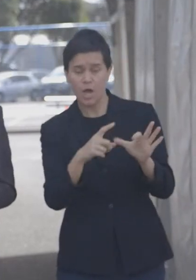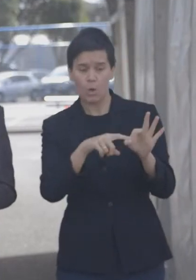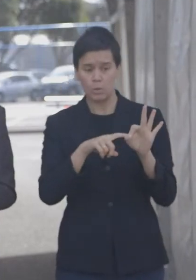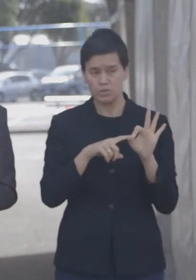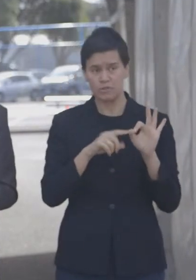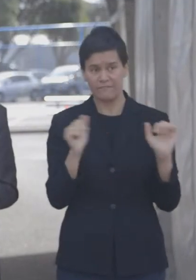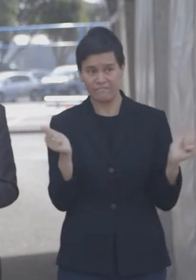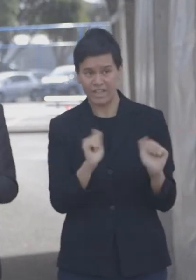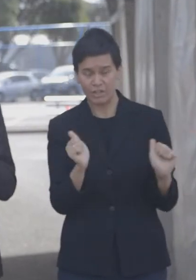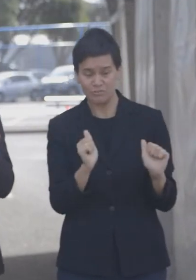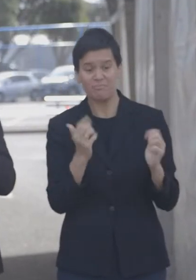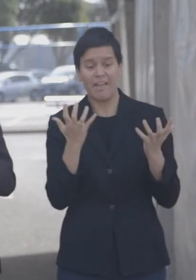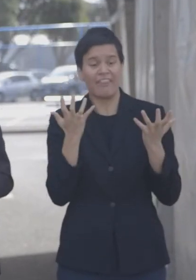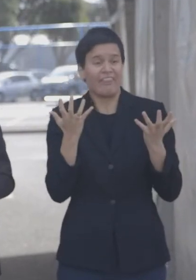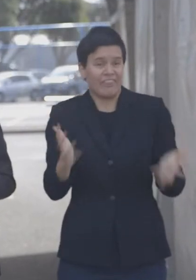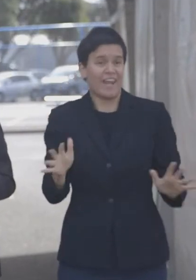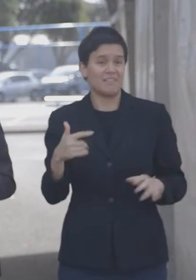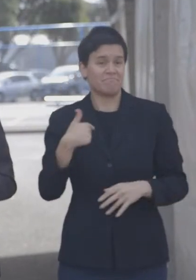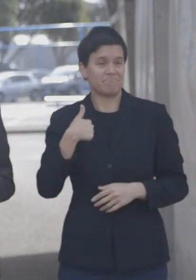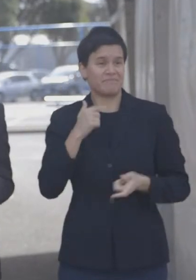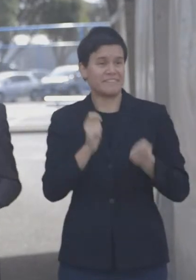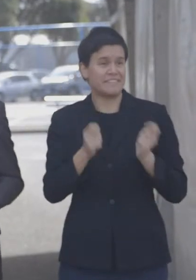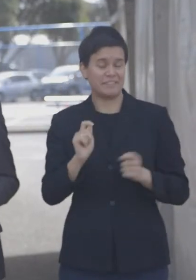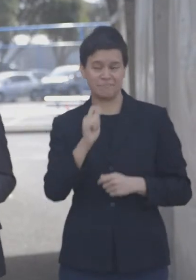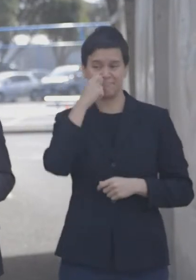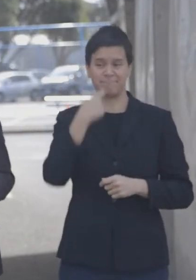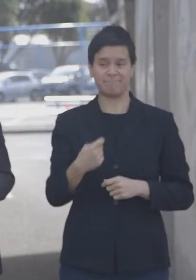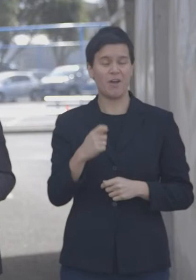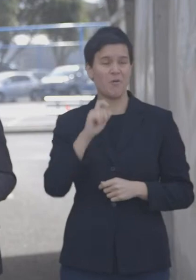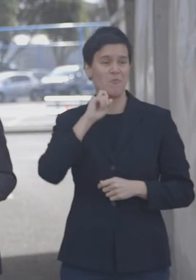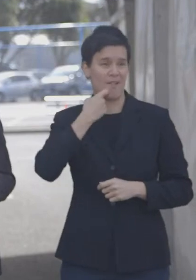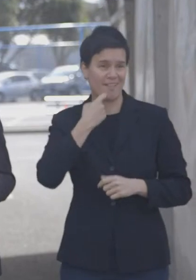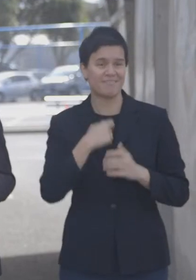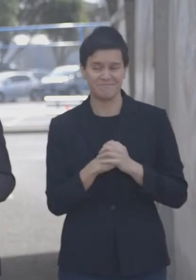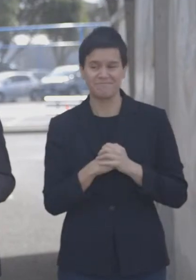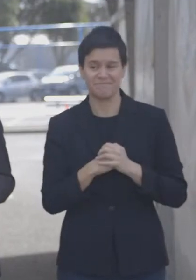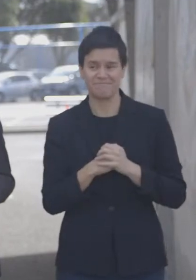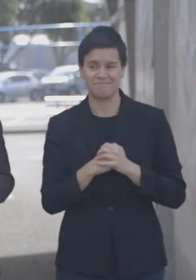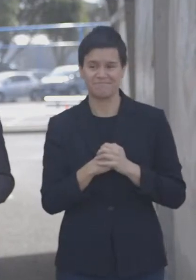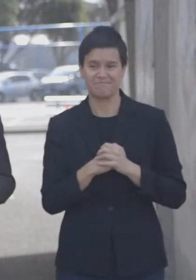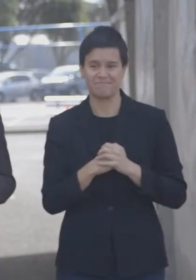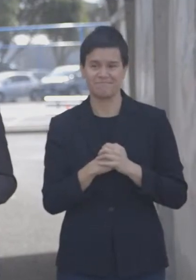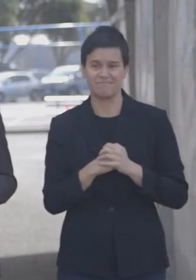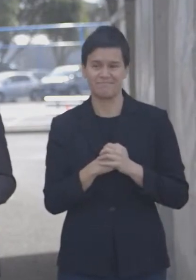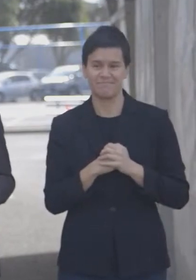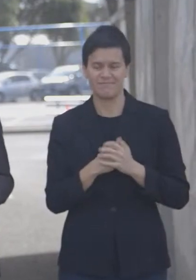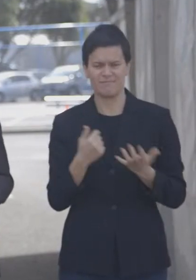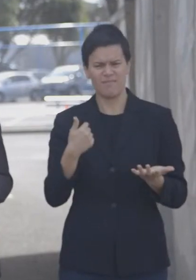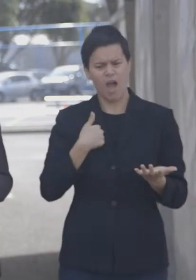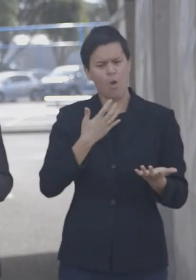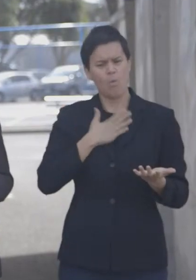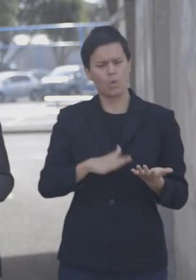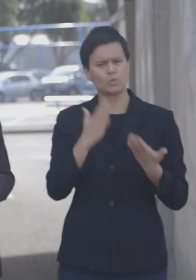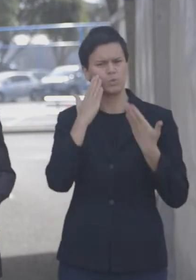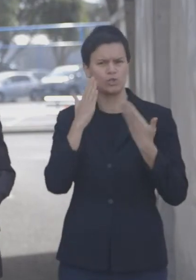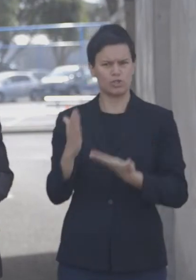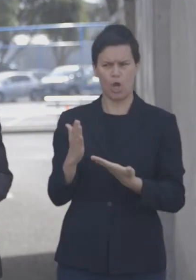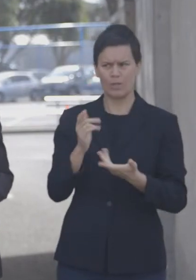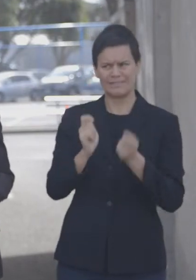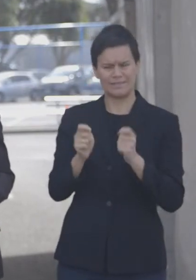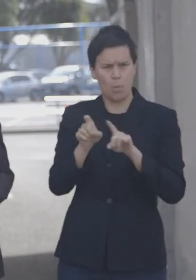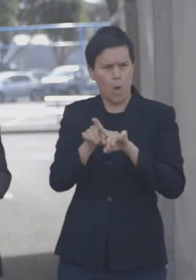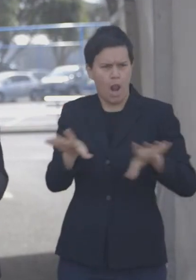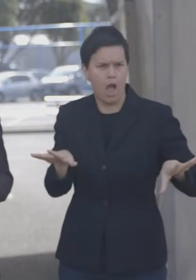with me what that was like afterwards, I'm more than happy to provide some commentary. Just to demonstrate what that actually